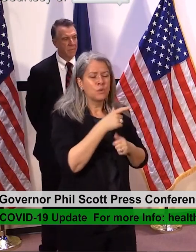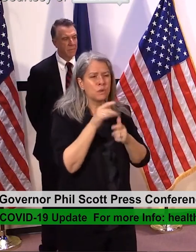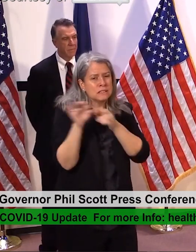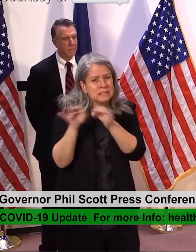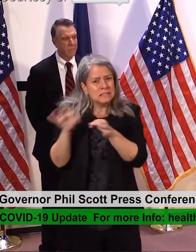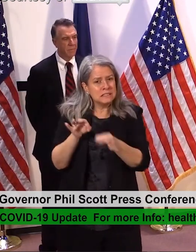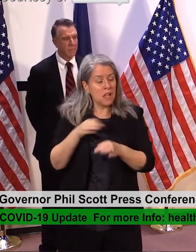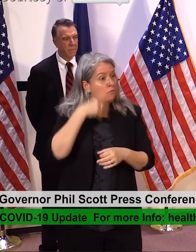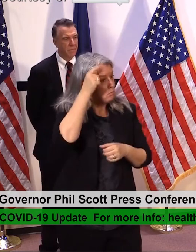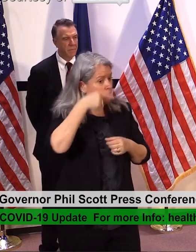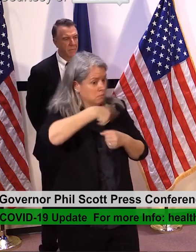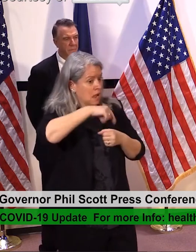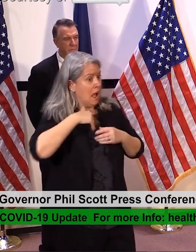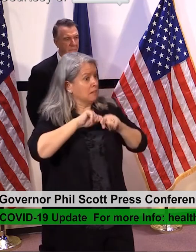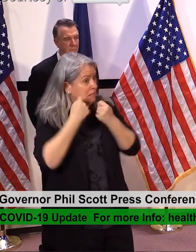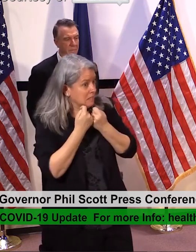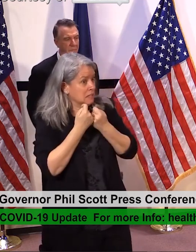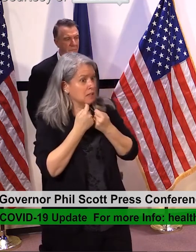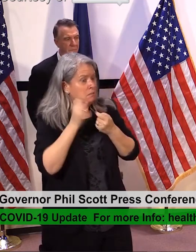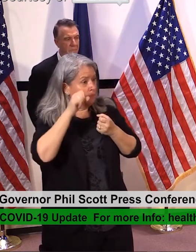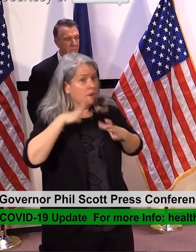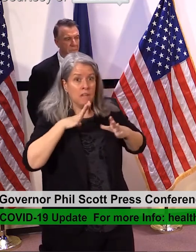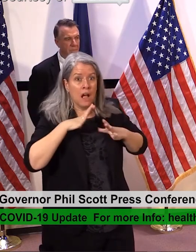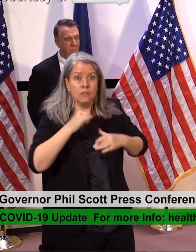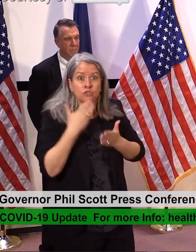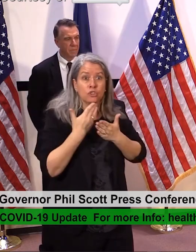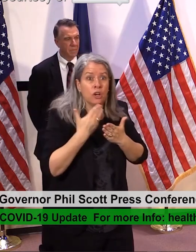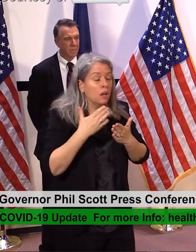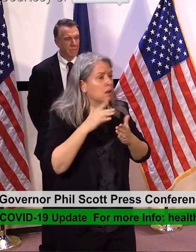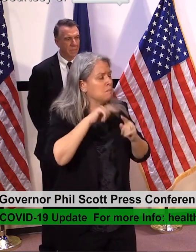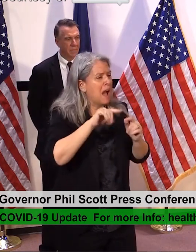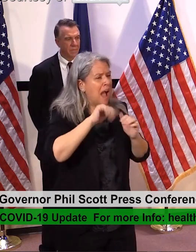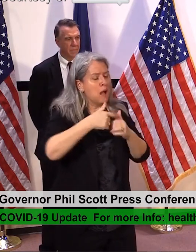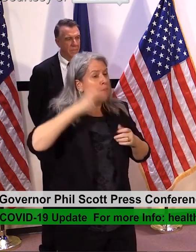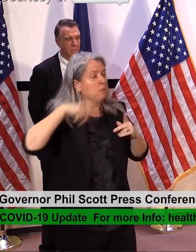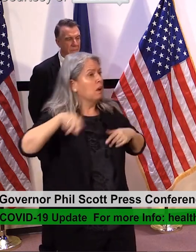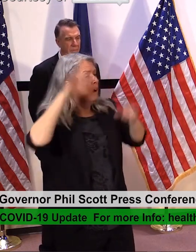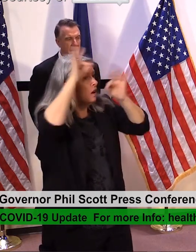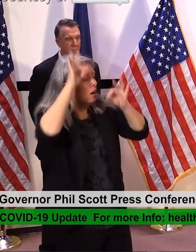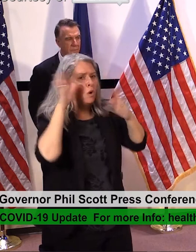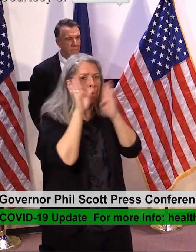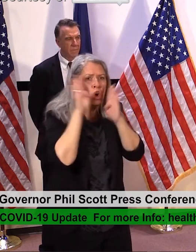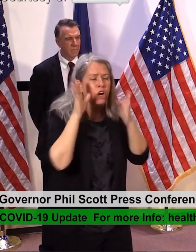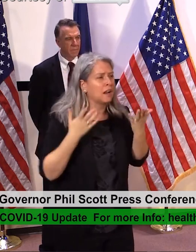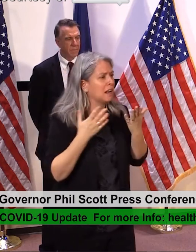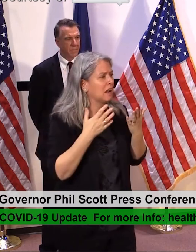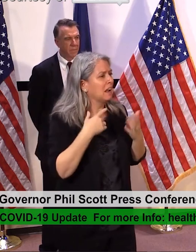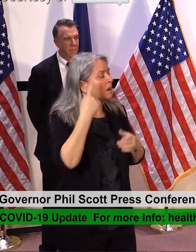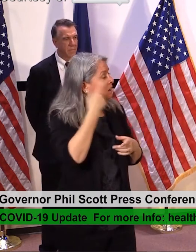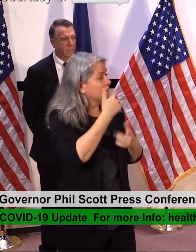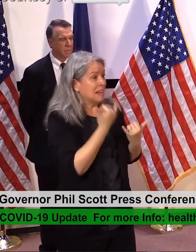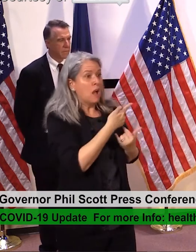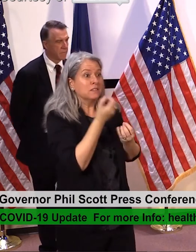public better in real time rather than having a delay in getting the information out? You may be telling